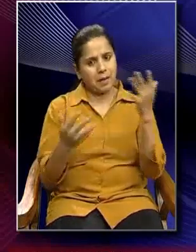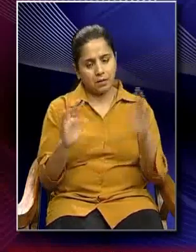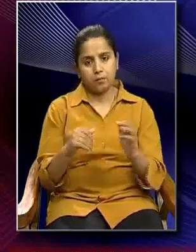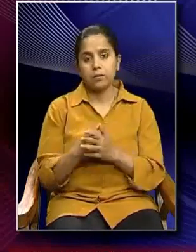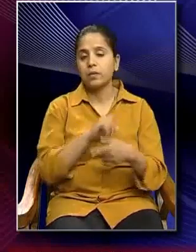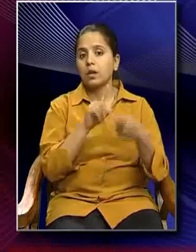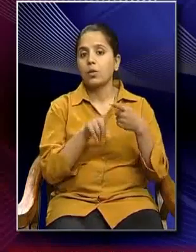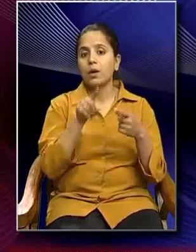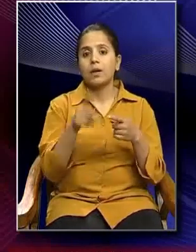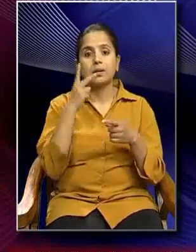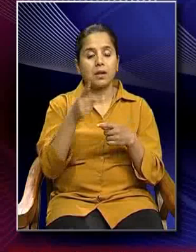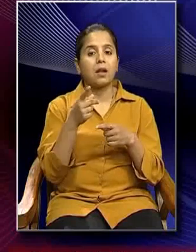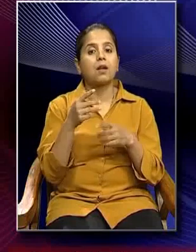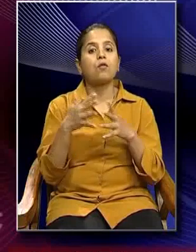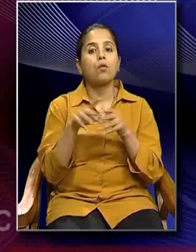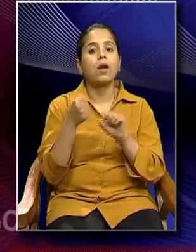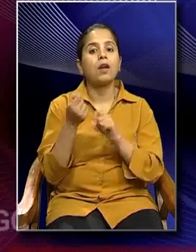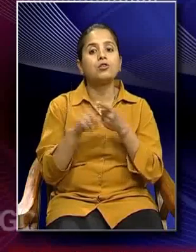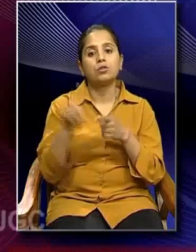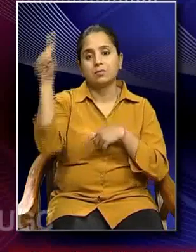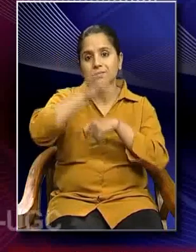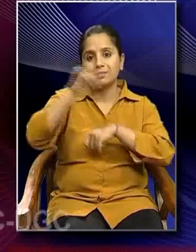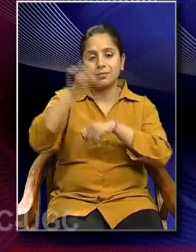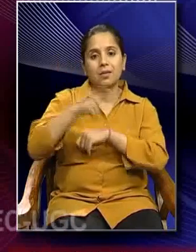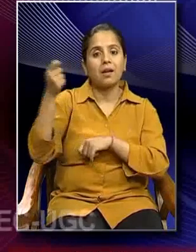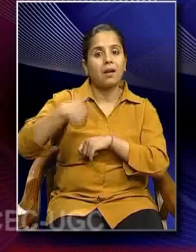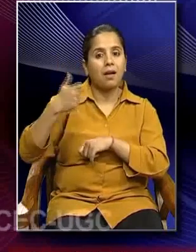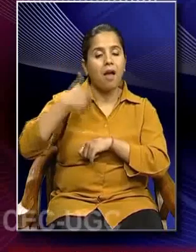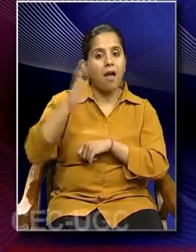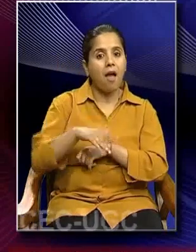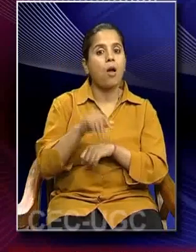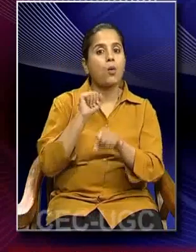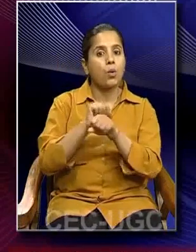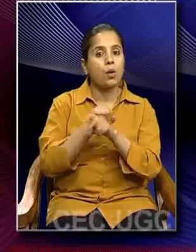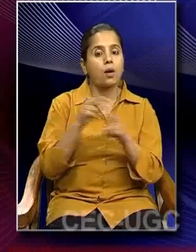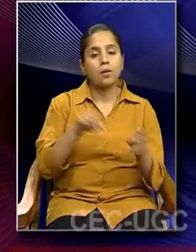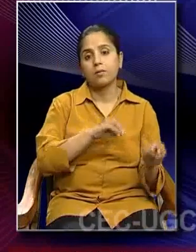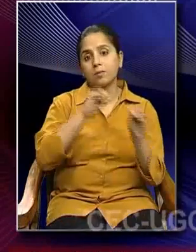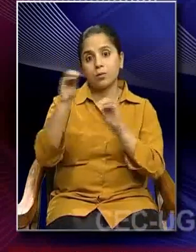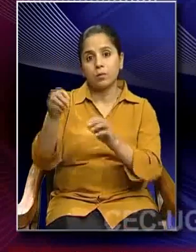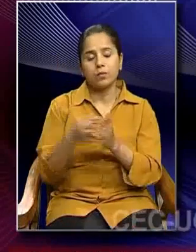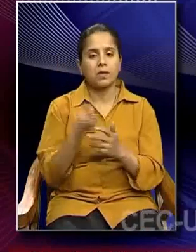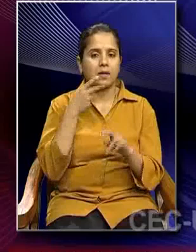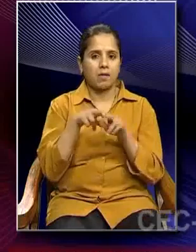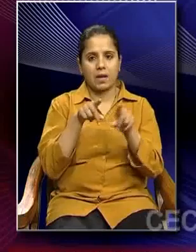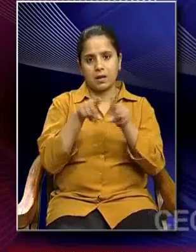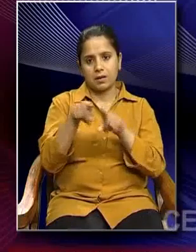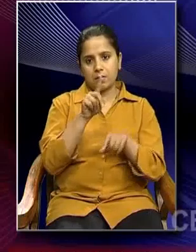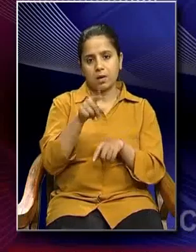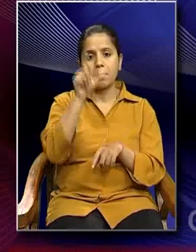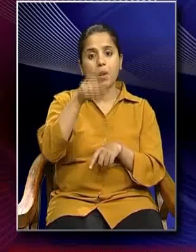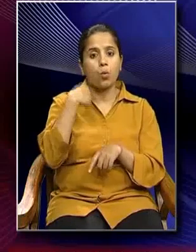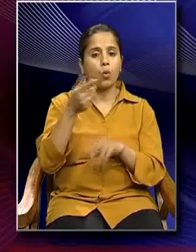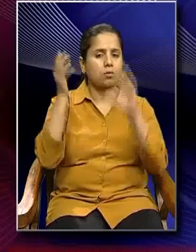the differential wage rates at the place of origin and destination. So for instance, if daily